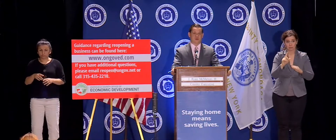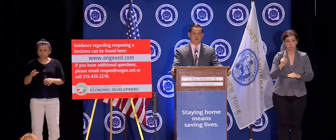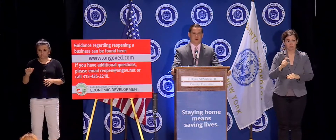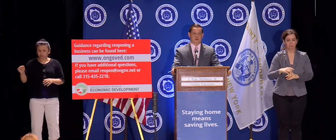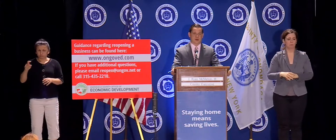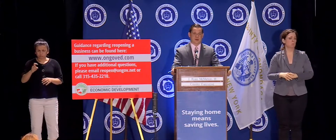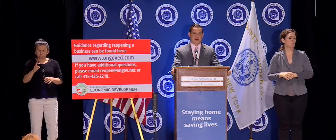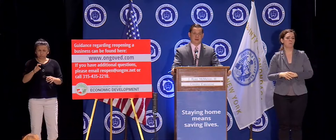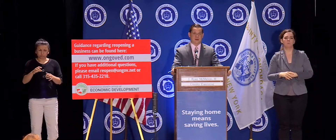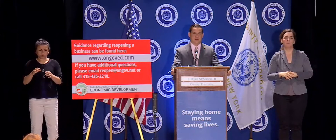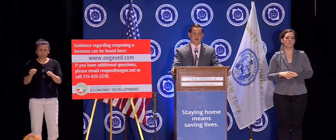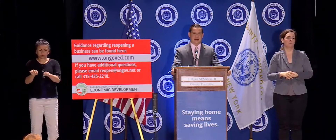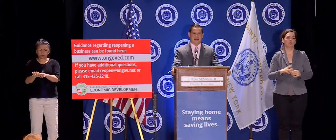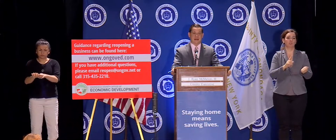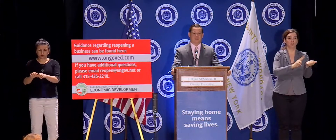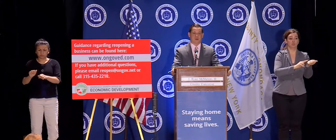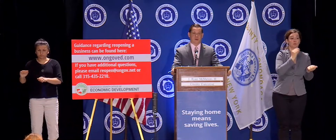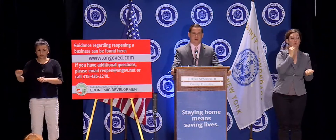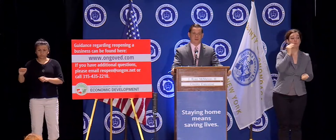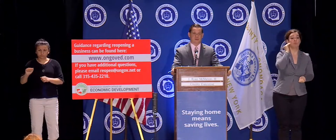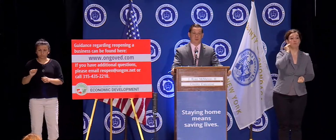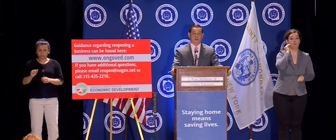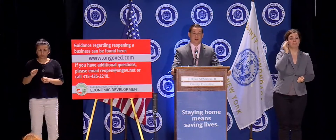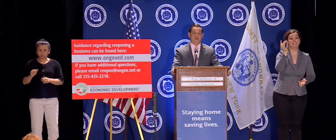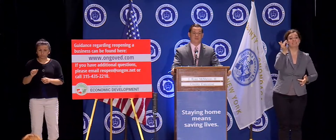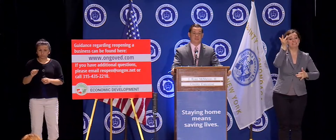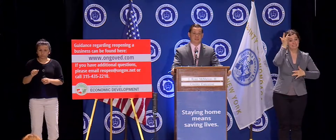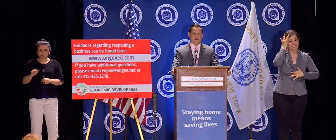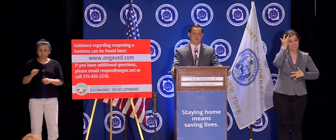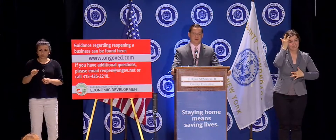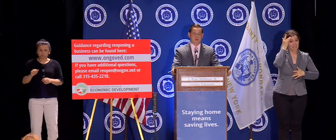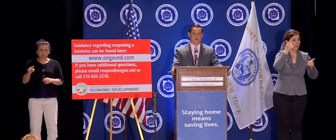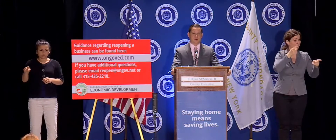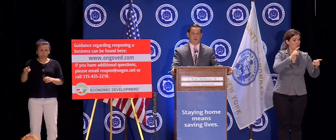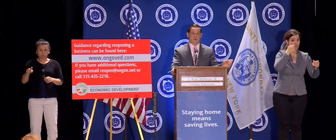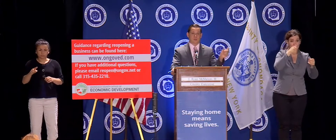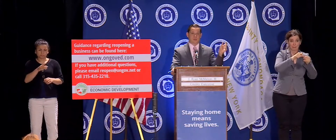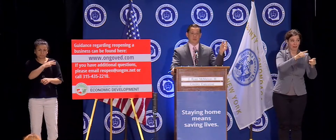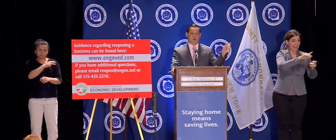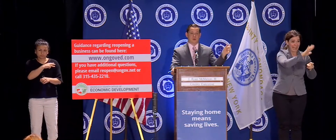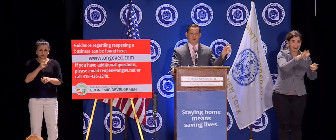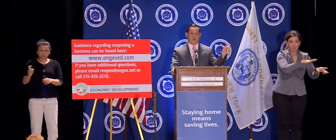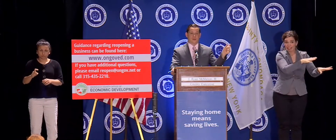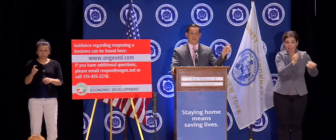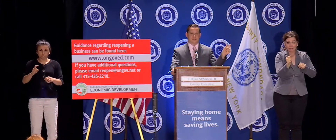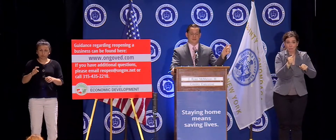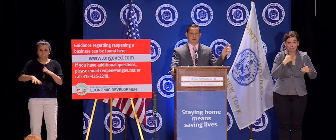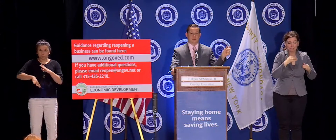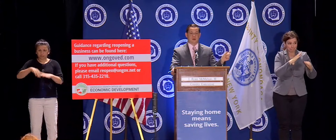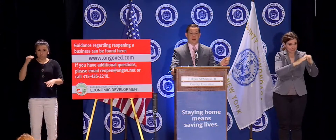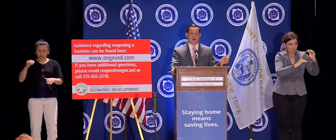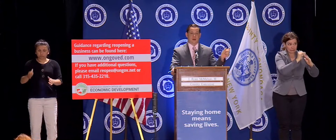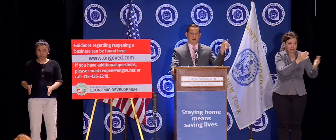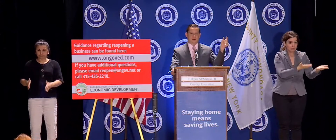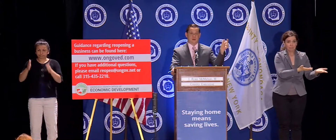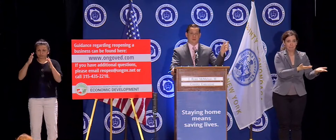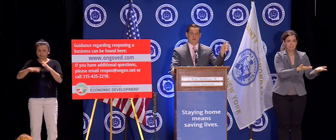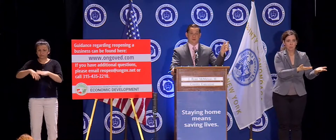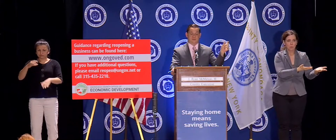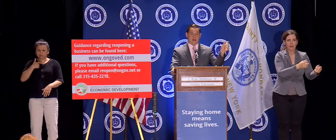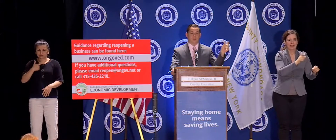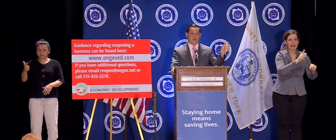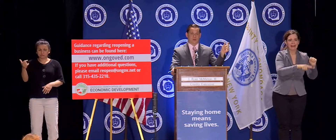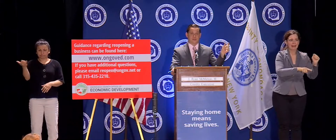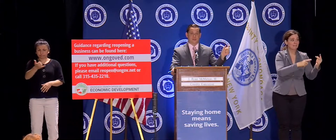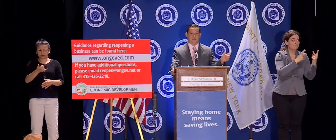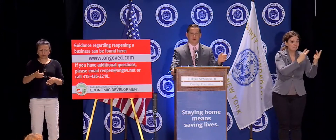remember, these are folks that have not left their building. Nobody's allowed to visit them. So the quarantine